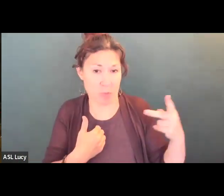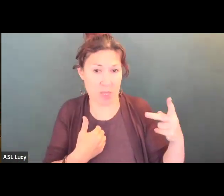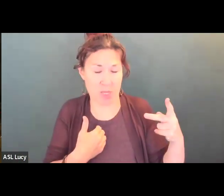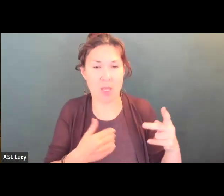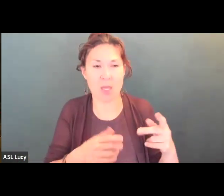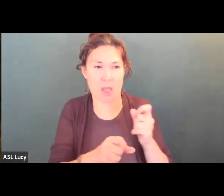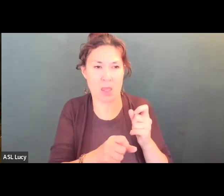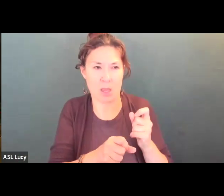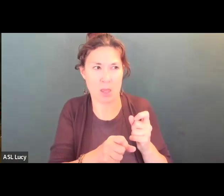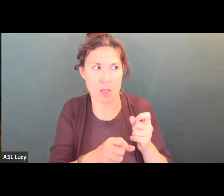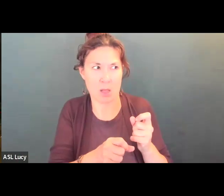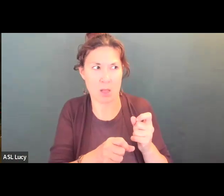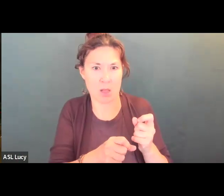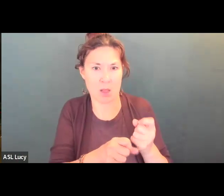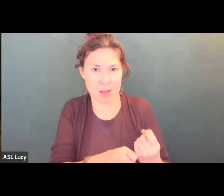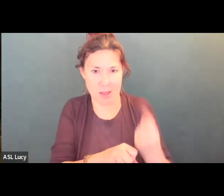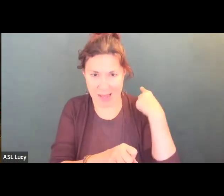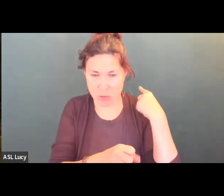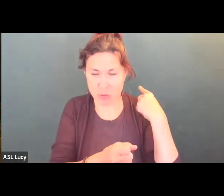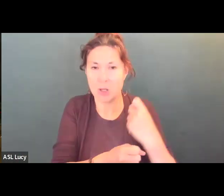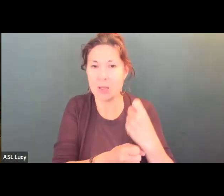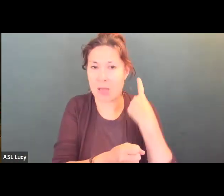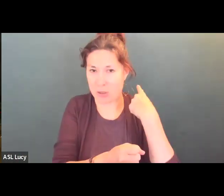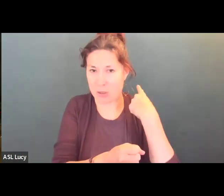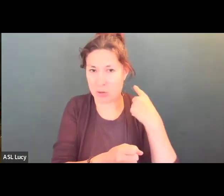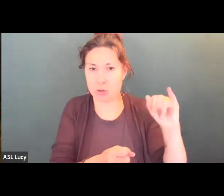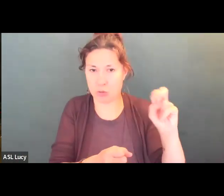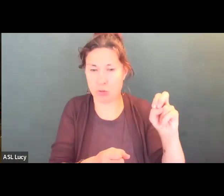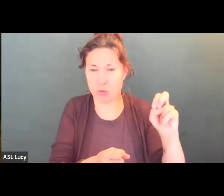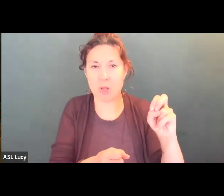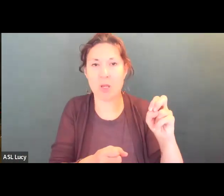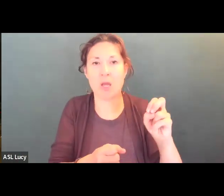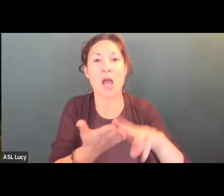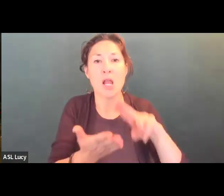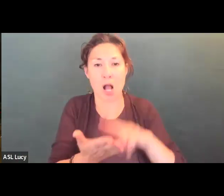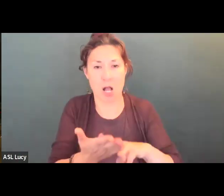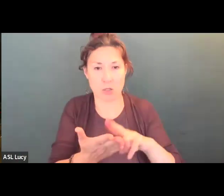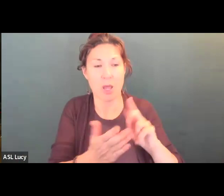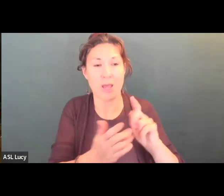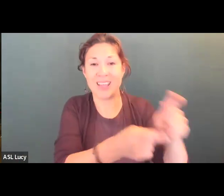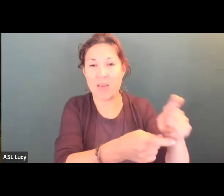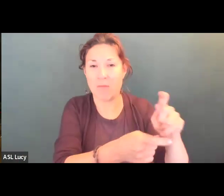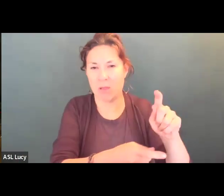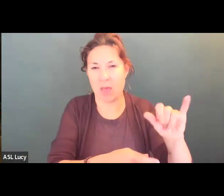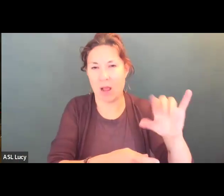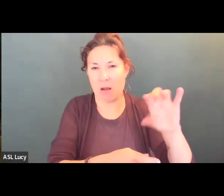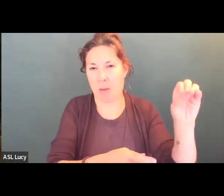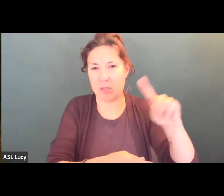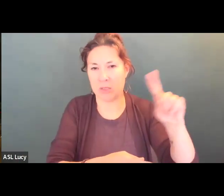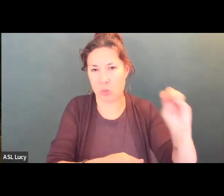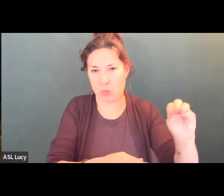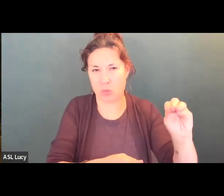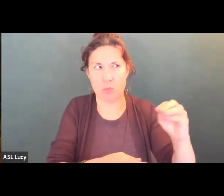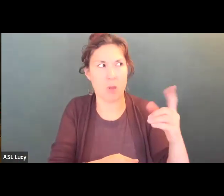last June and awarded a contract last August after review. So we got 5